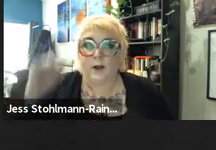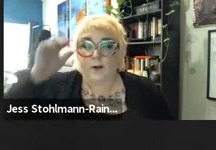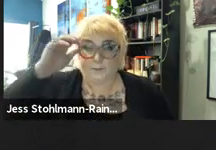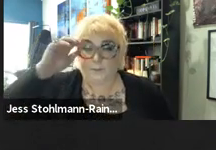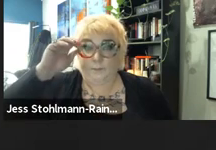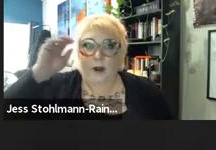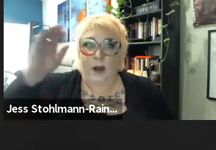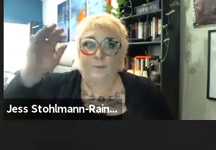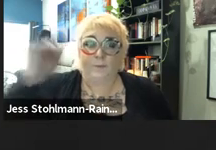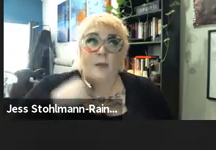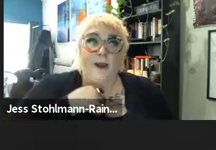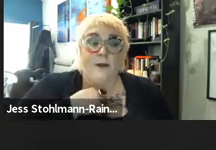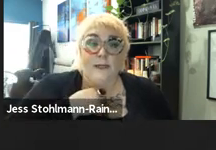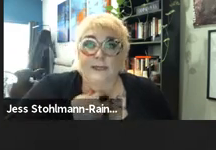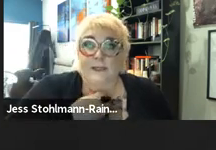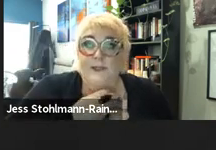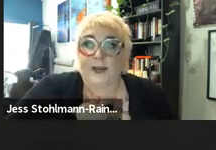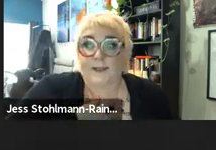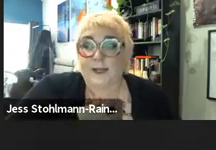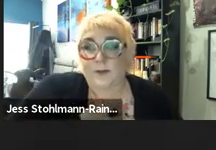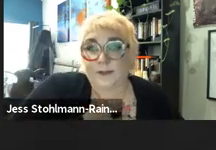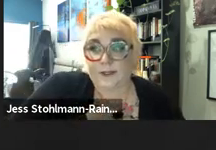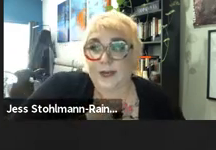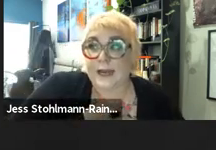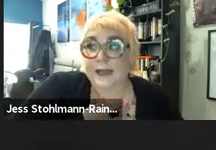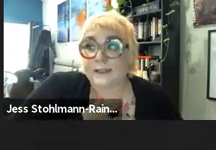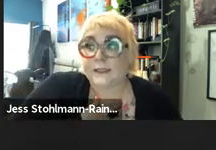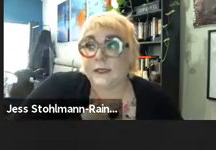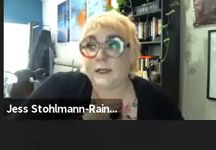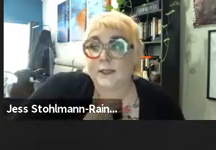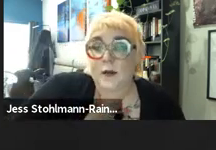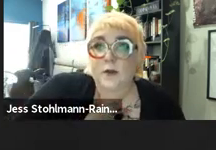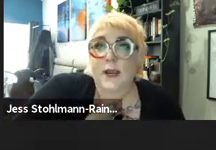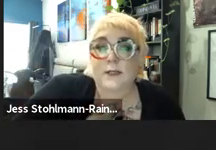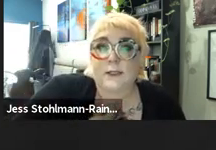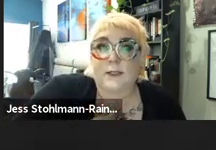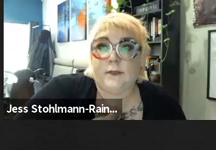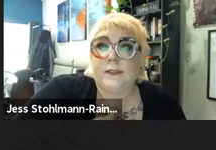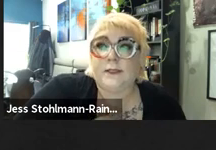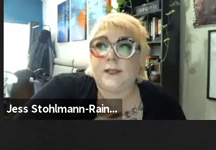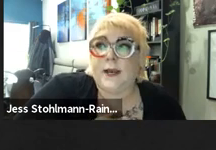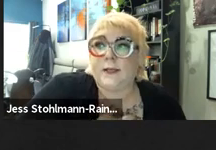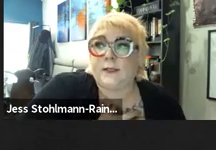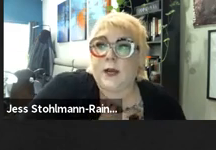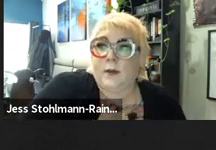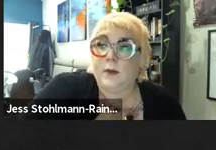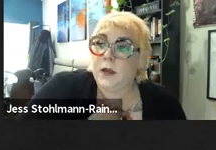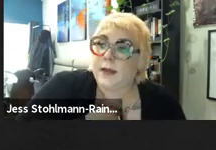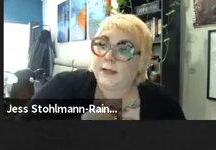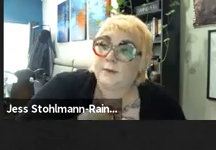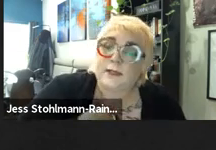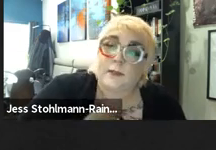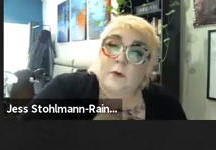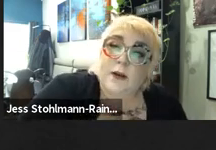our um my organization has taken a position against geolocation services and um